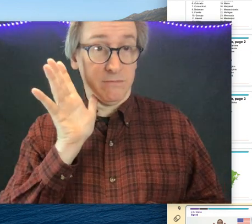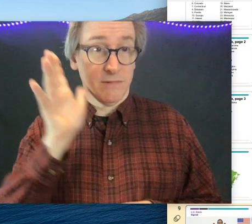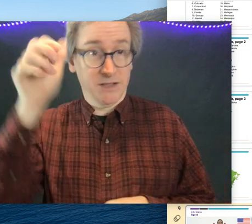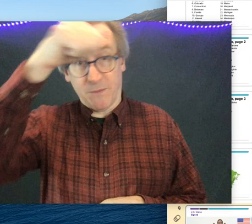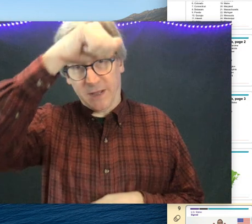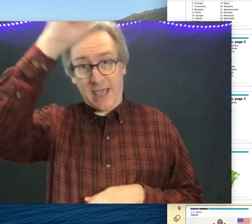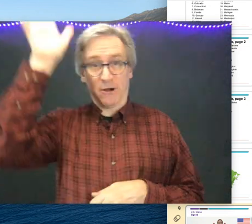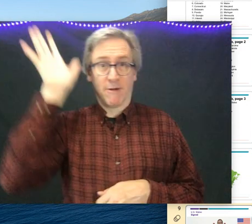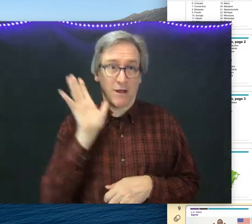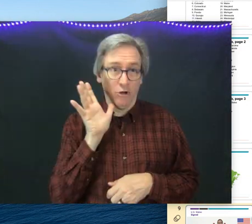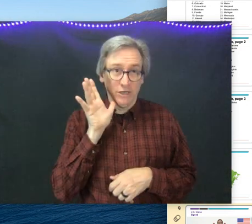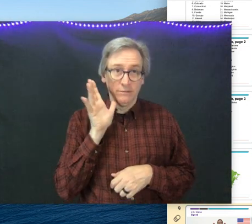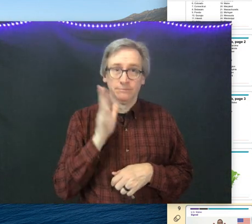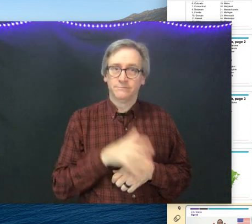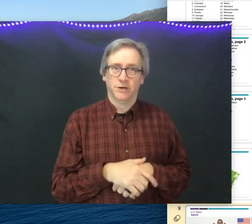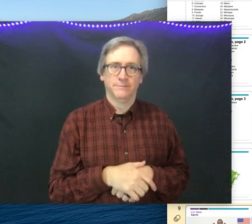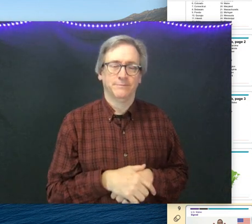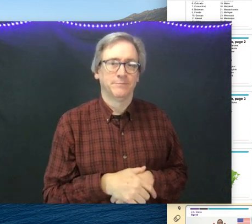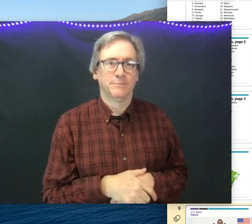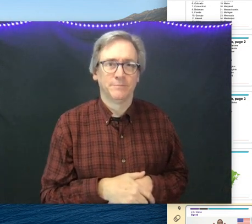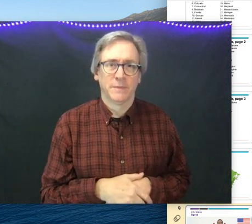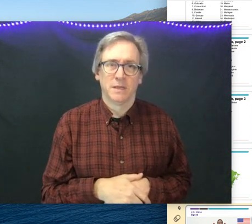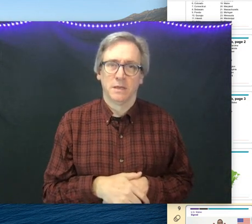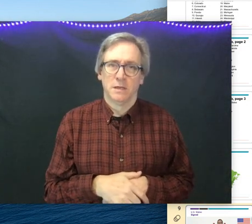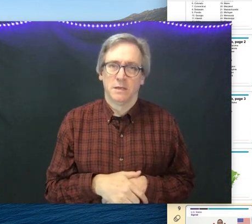Alaska, think of a big anorak hood, right?